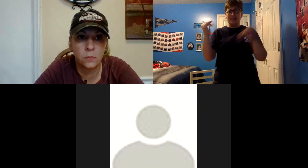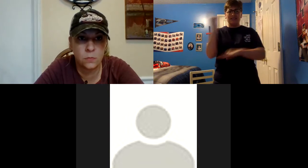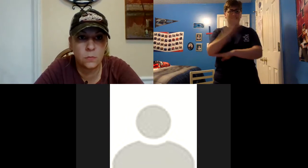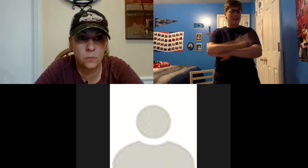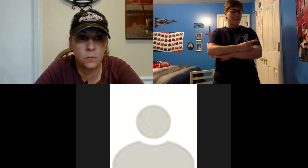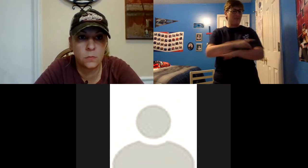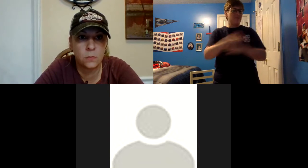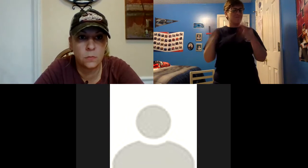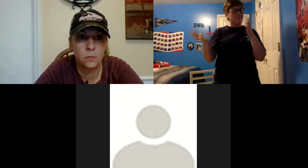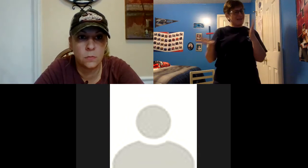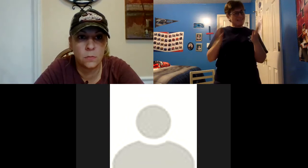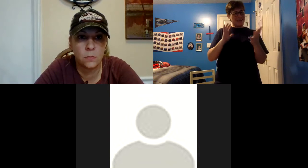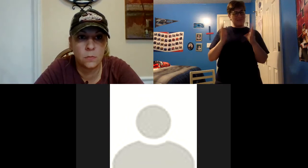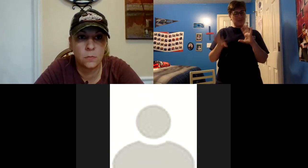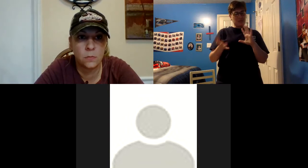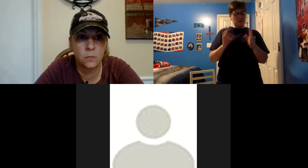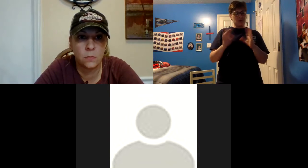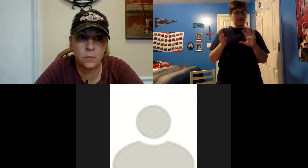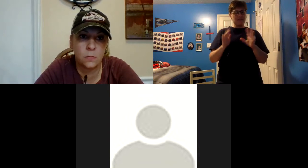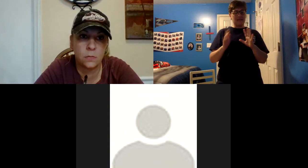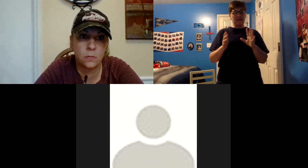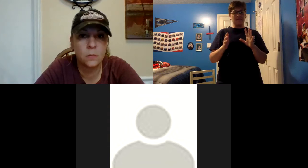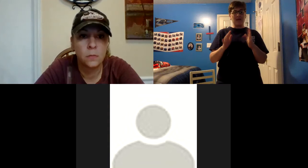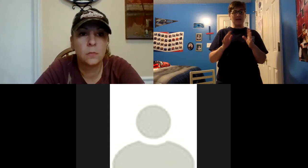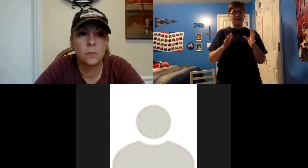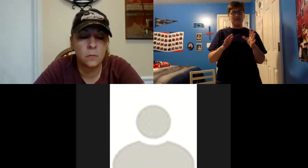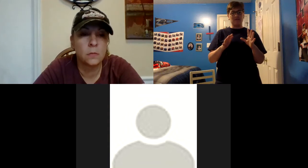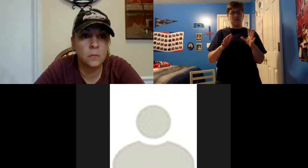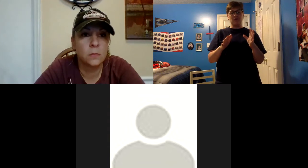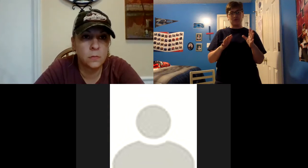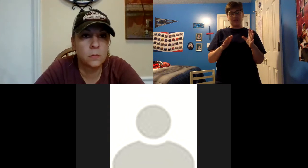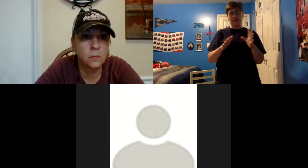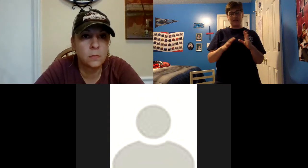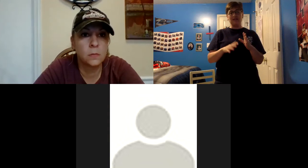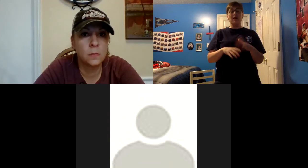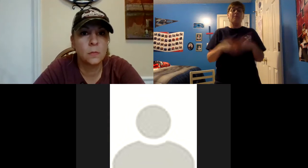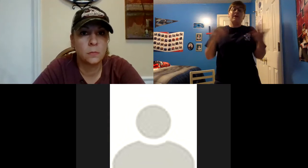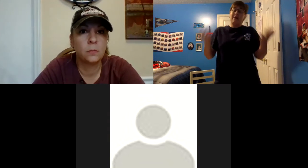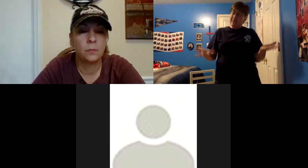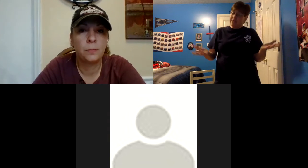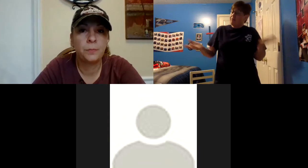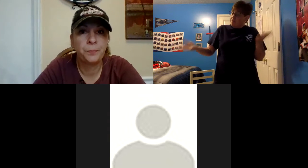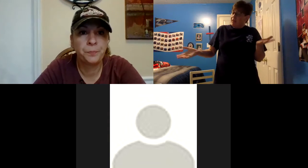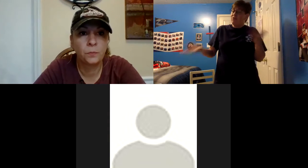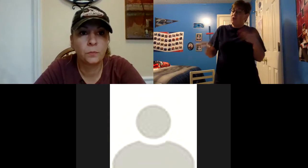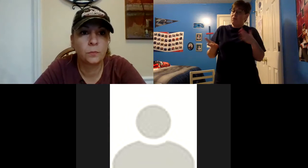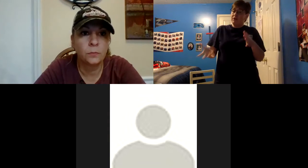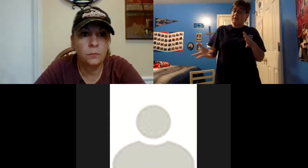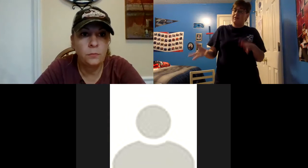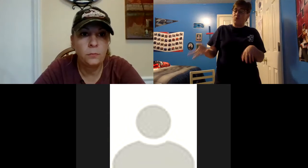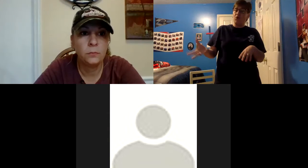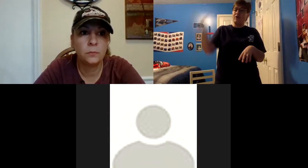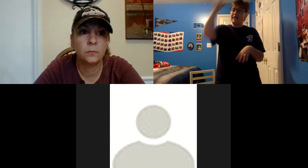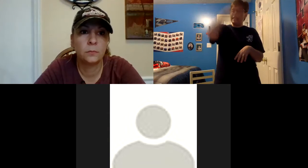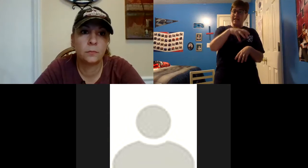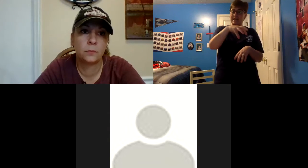done today, might not really portray the same concept of what you're saying. But I mean, if you put